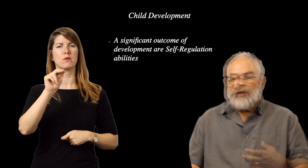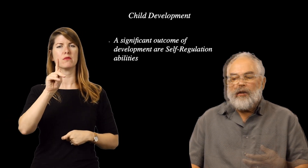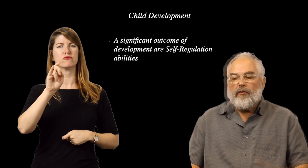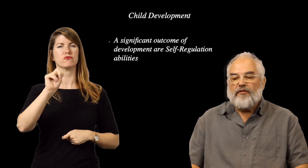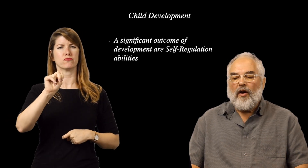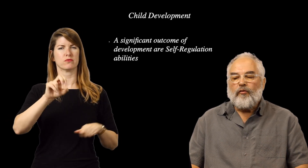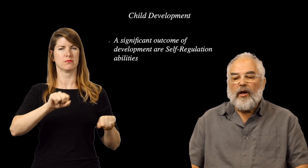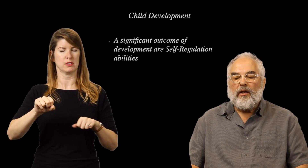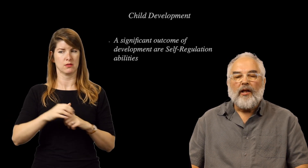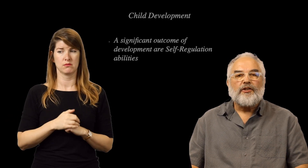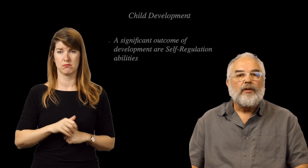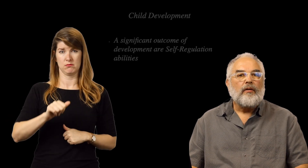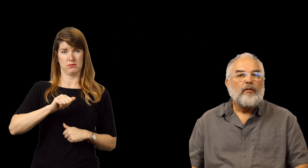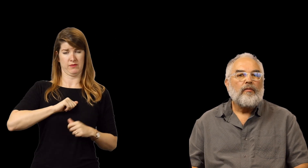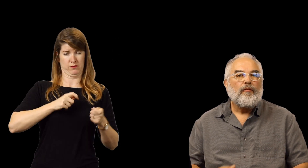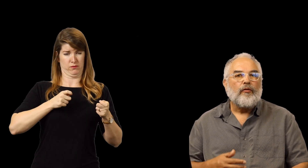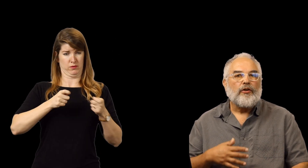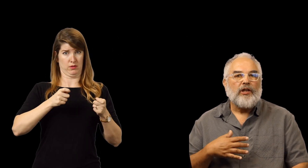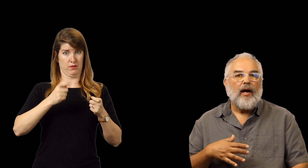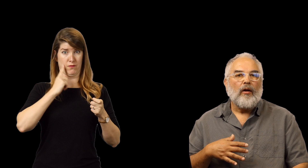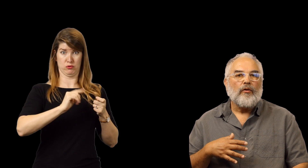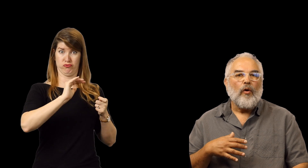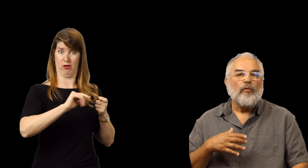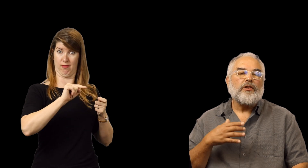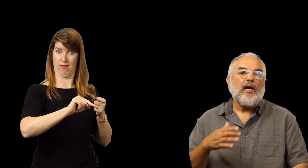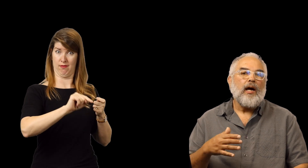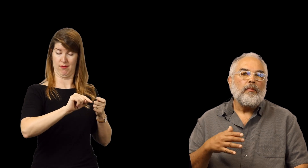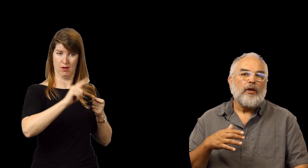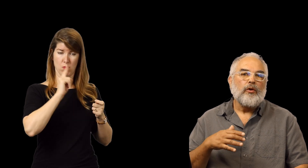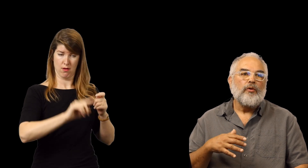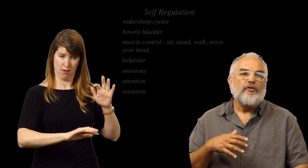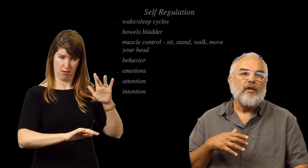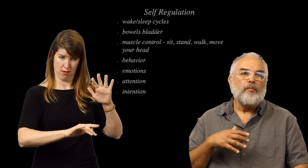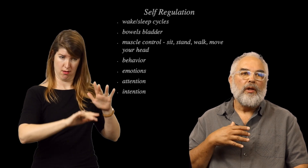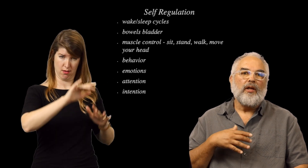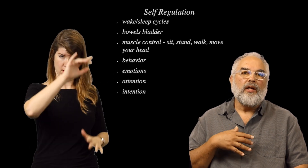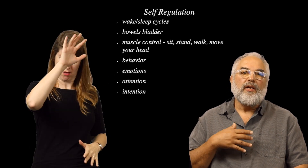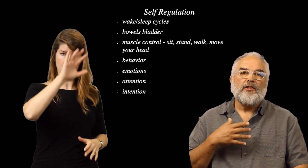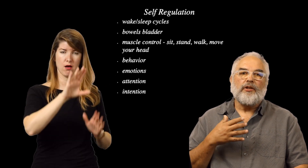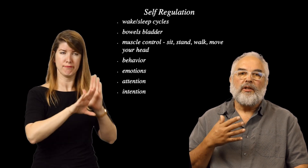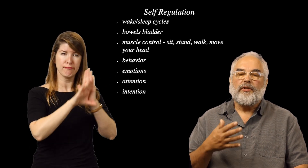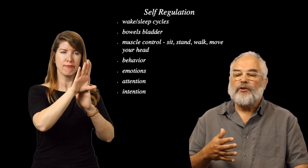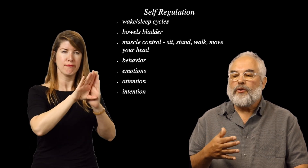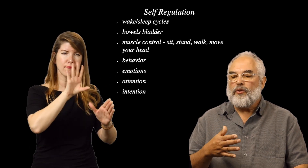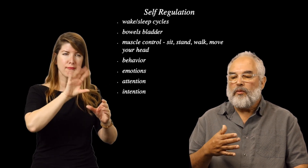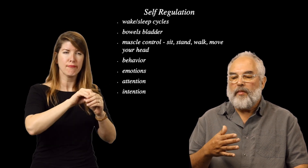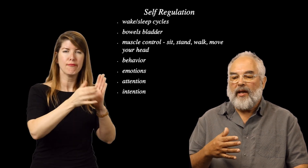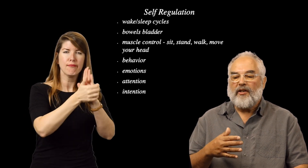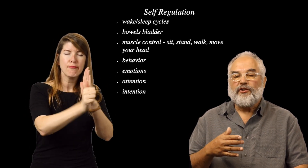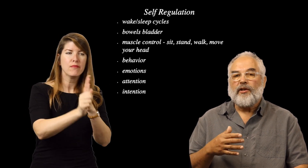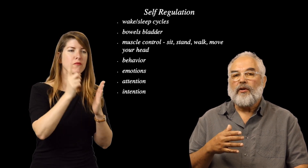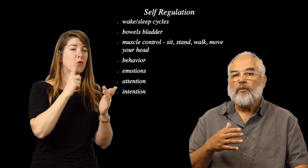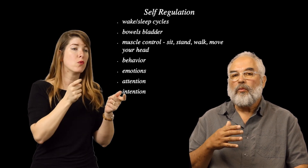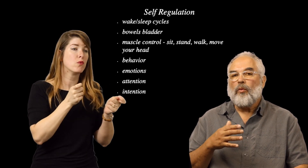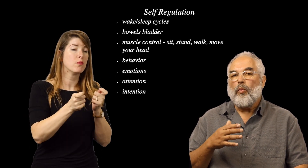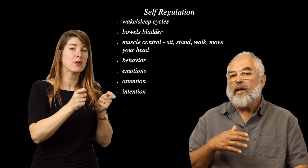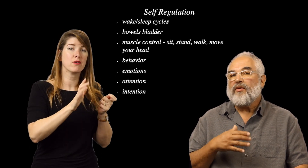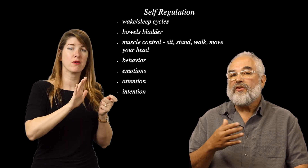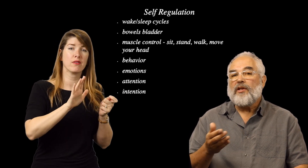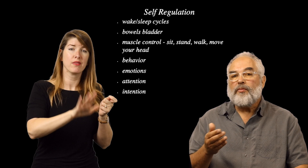abilities. Self-regulation for a child over time includes the ability initially to manage